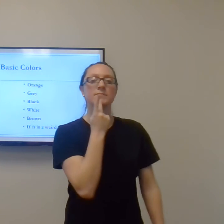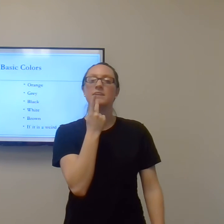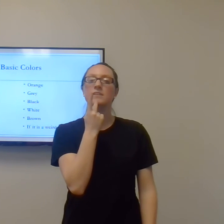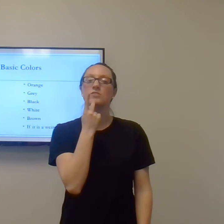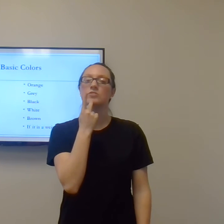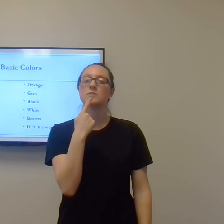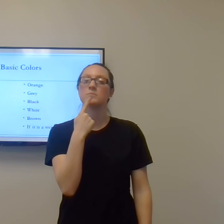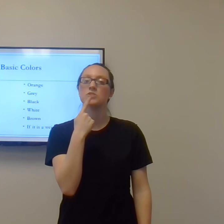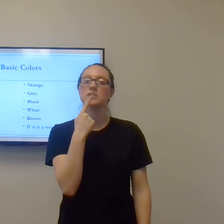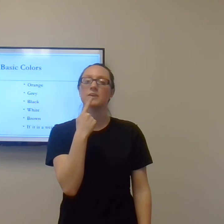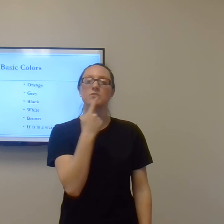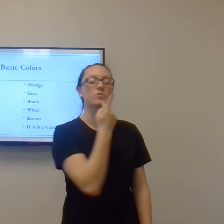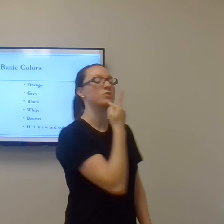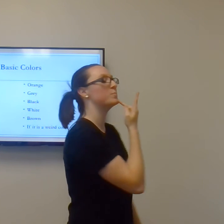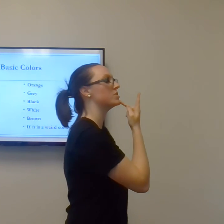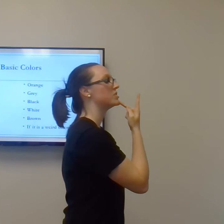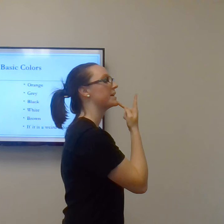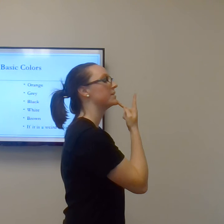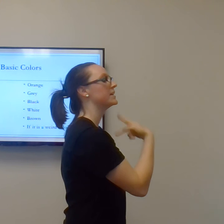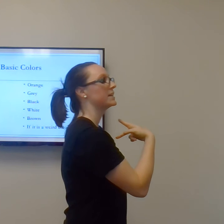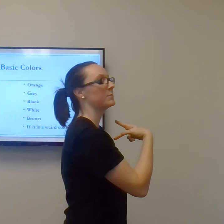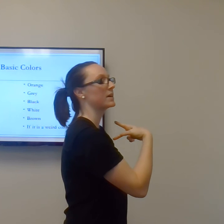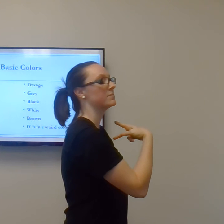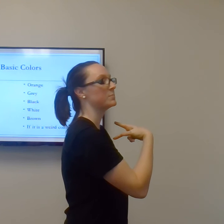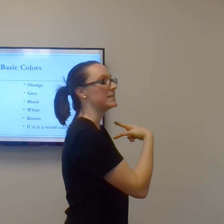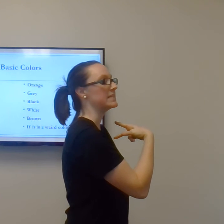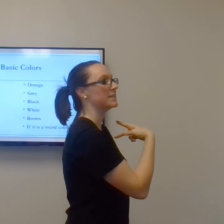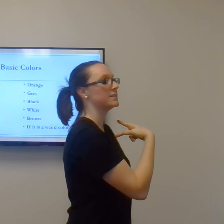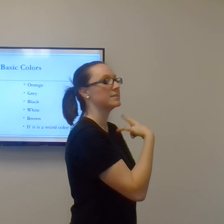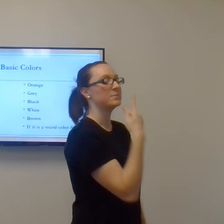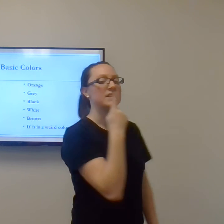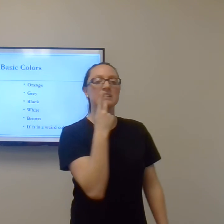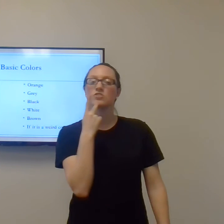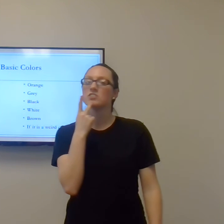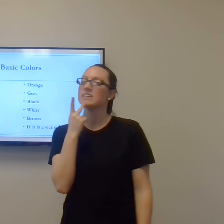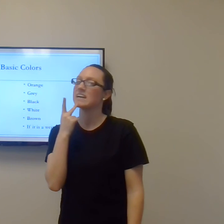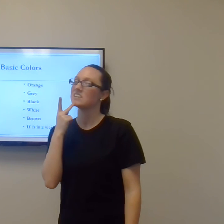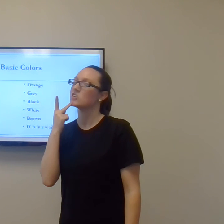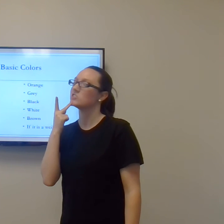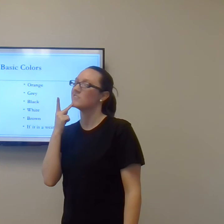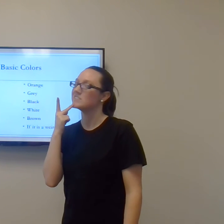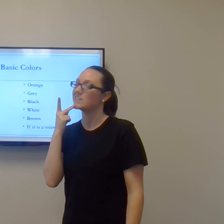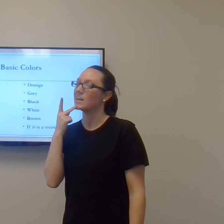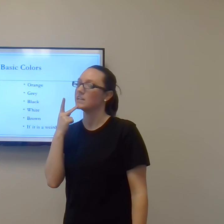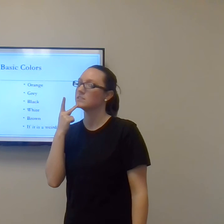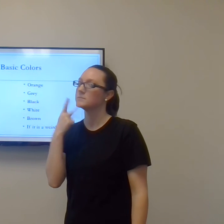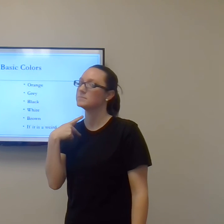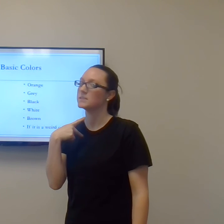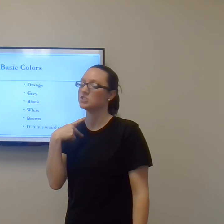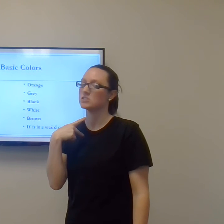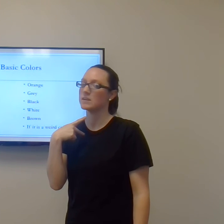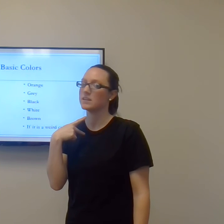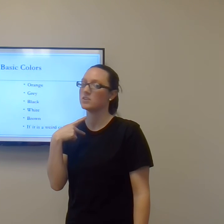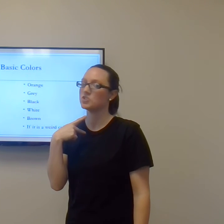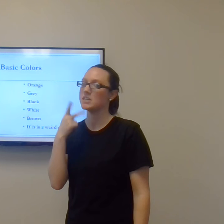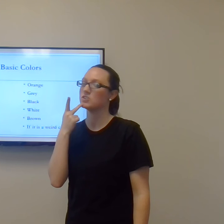and then you just push down. So when you push down, it becomes a P. But initially, it kind of starts off as a K. It's just right there at your chin. You're going